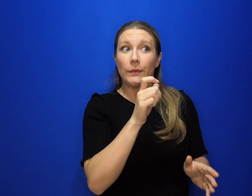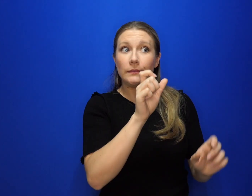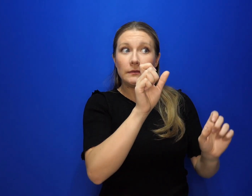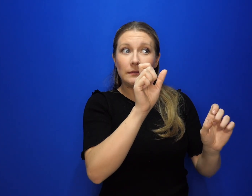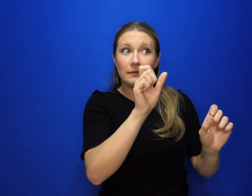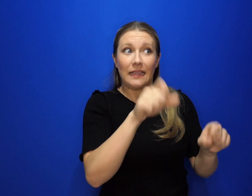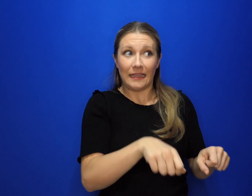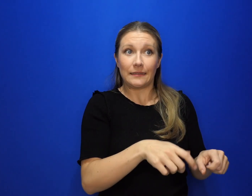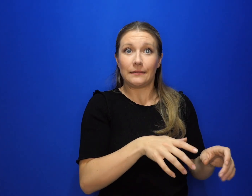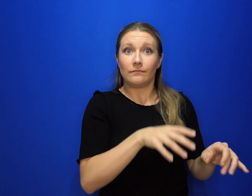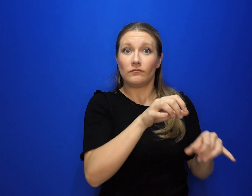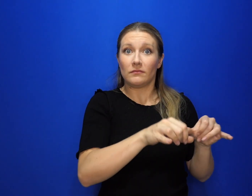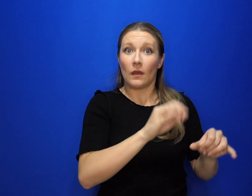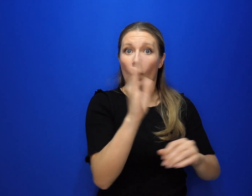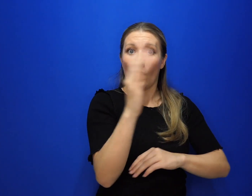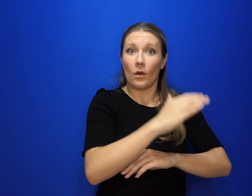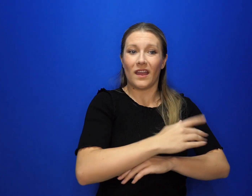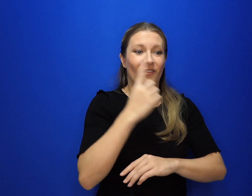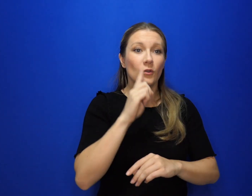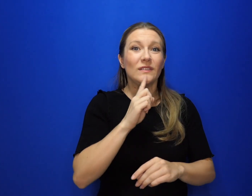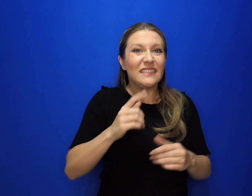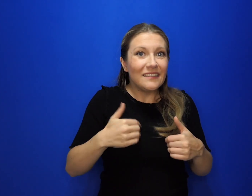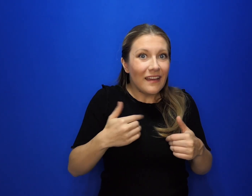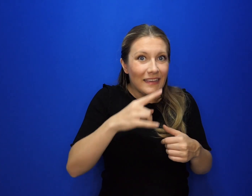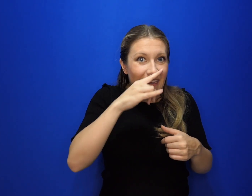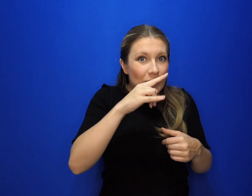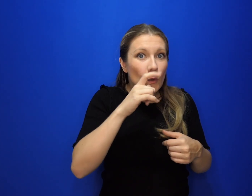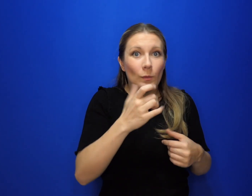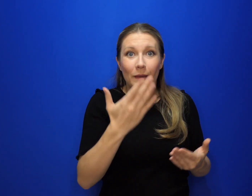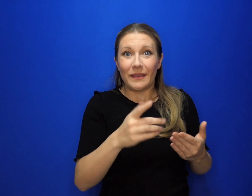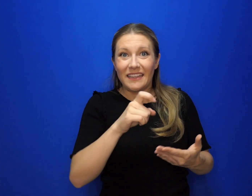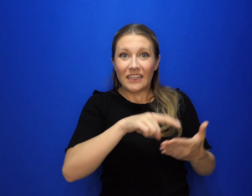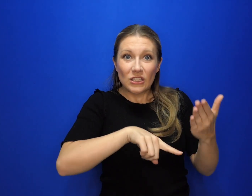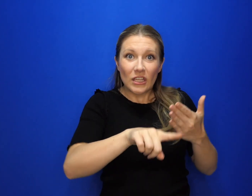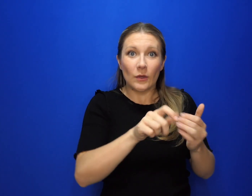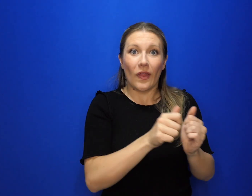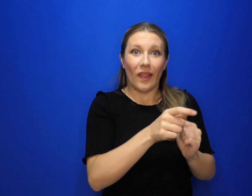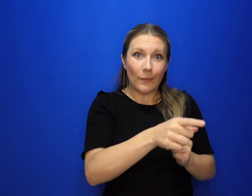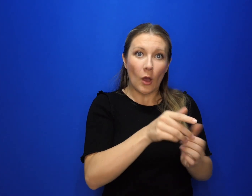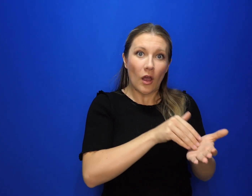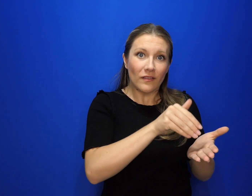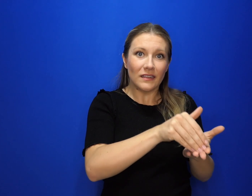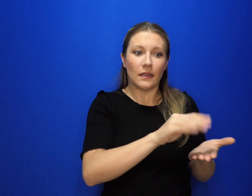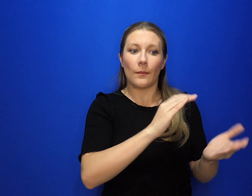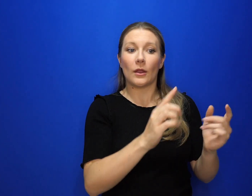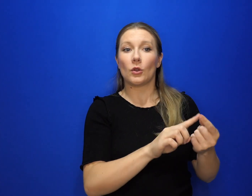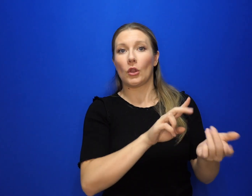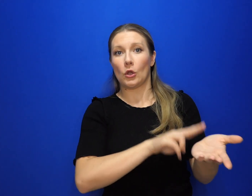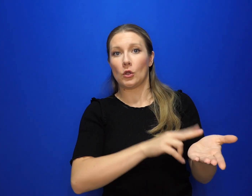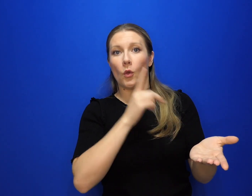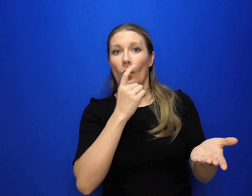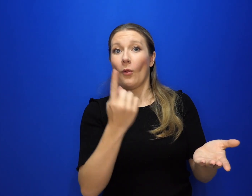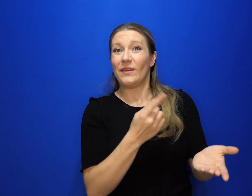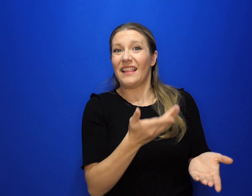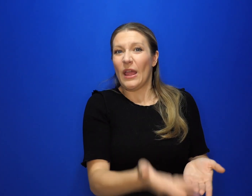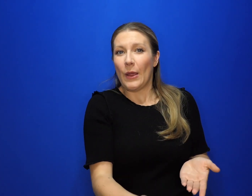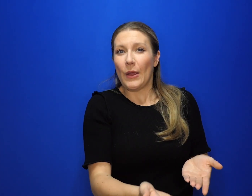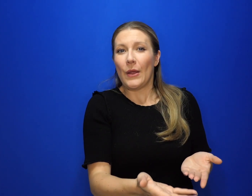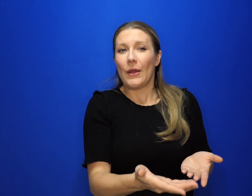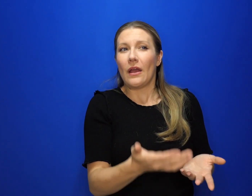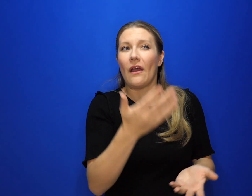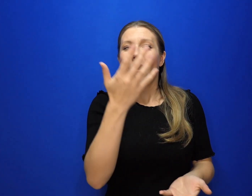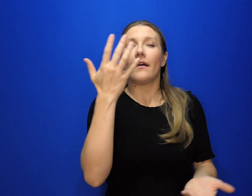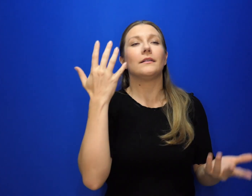the child's school for the real young kids who may need somebody to check in with, versus the nurse that's always